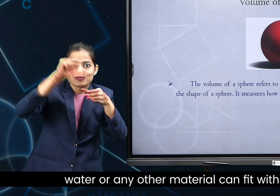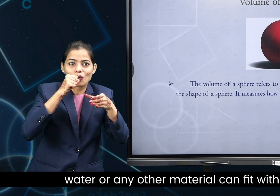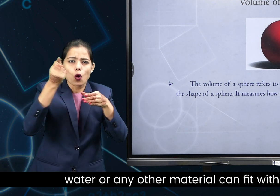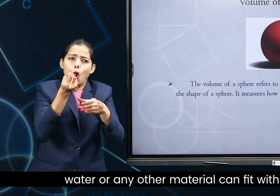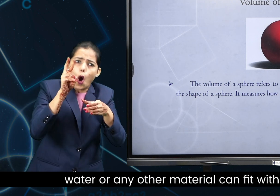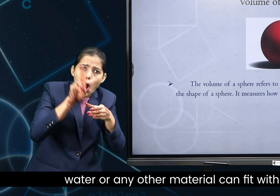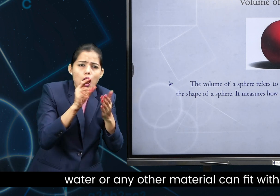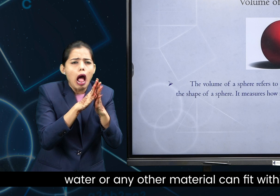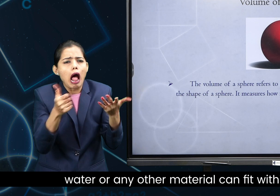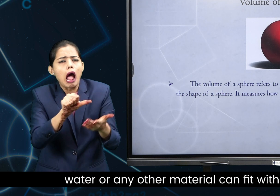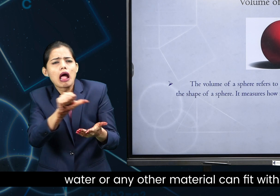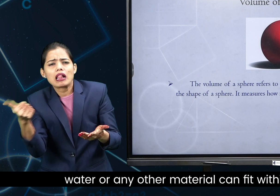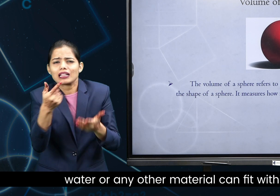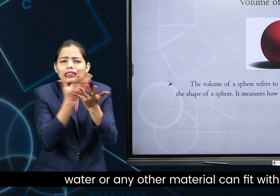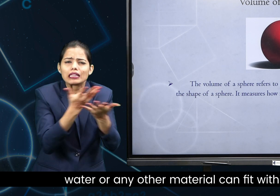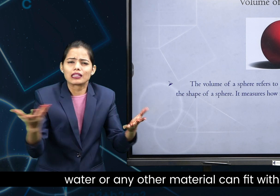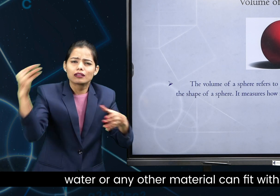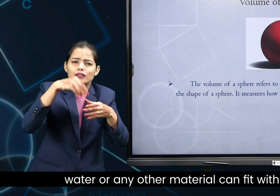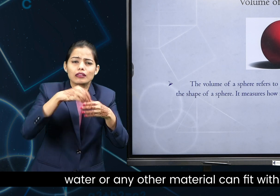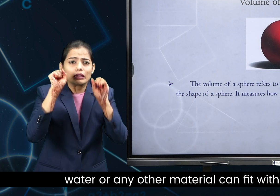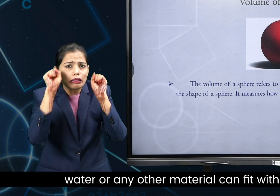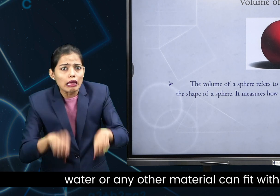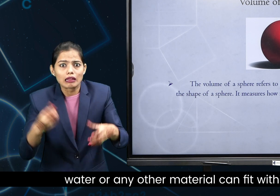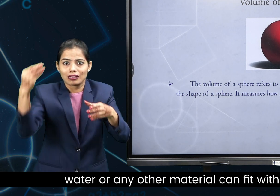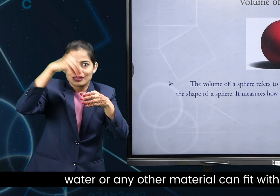material can fit within the sphere wall.